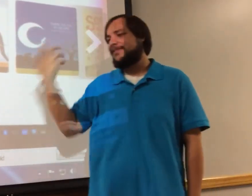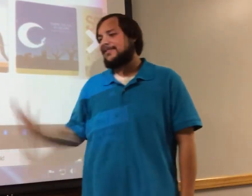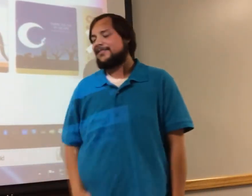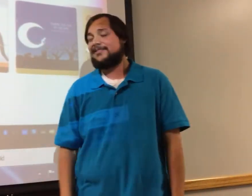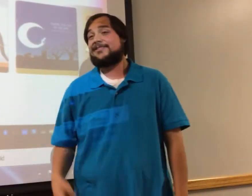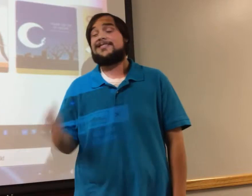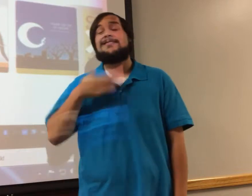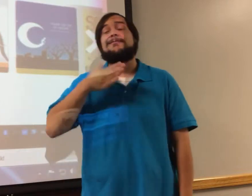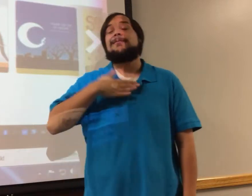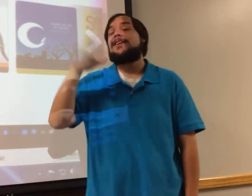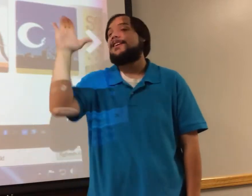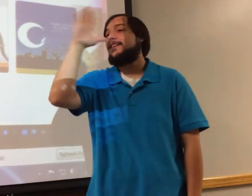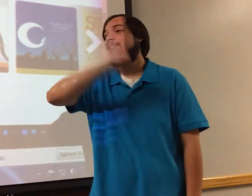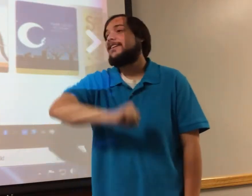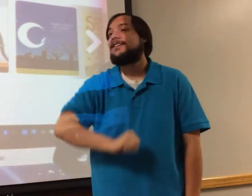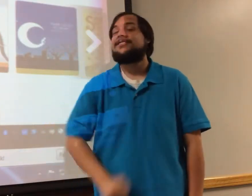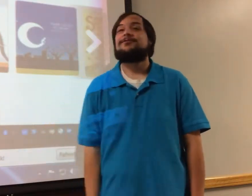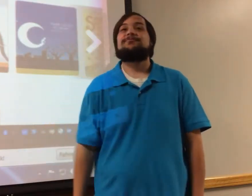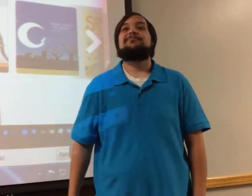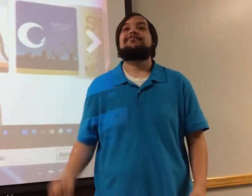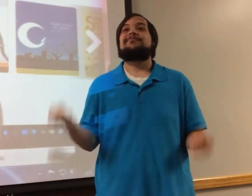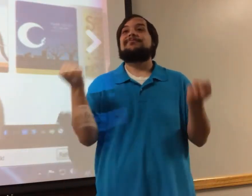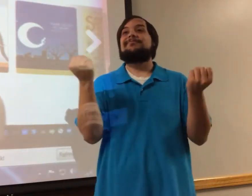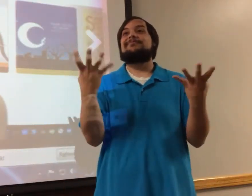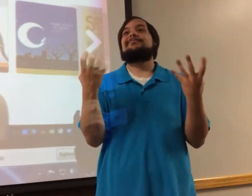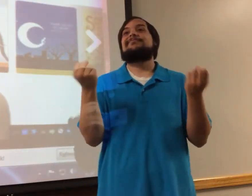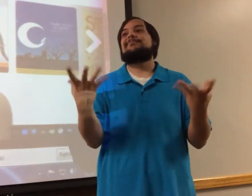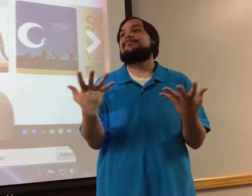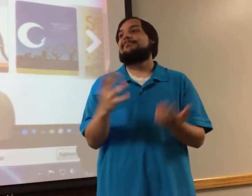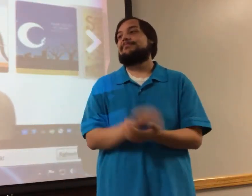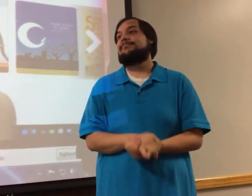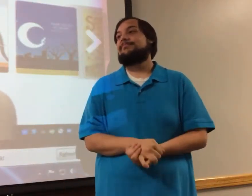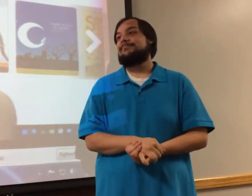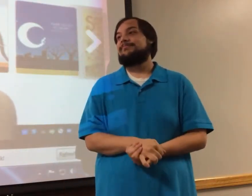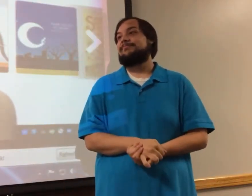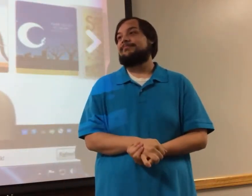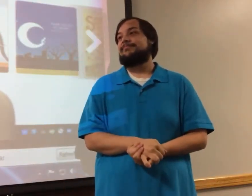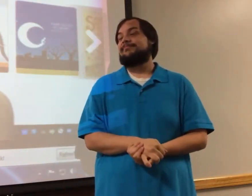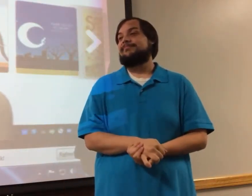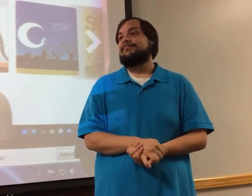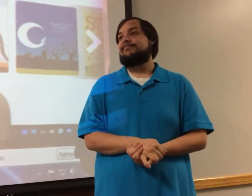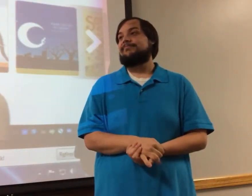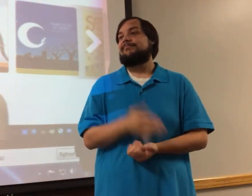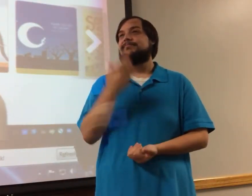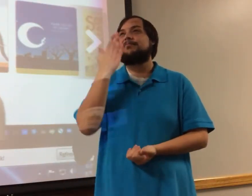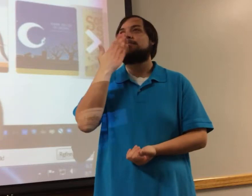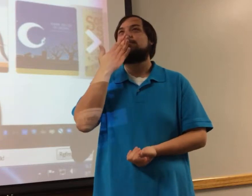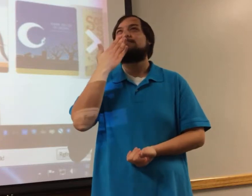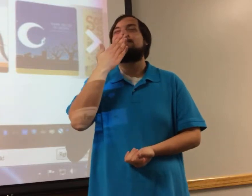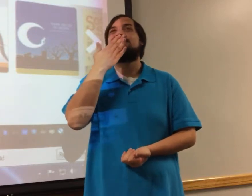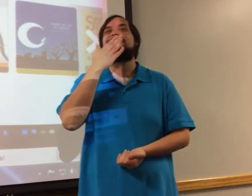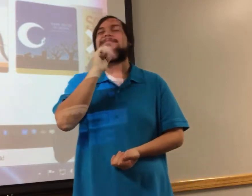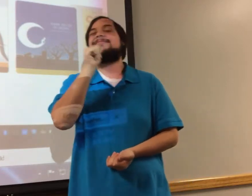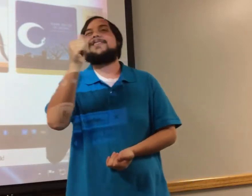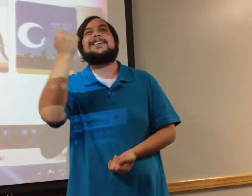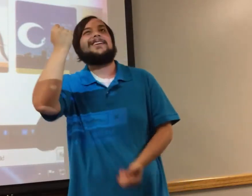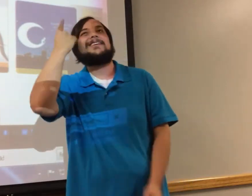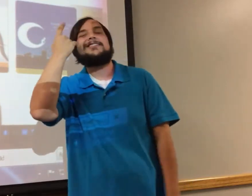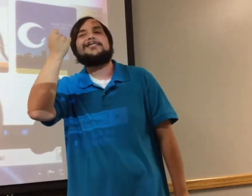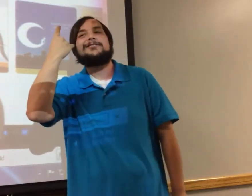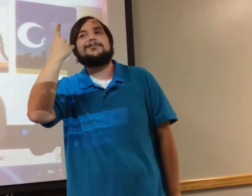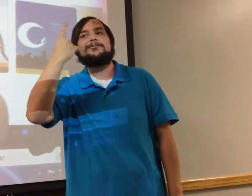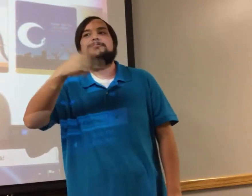this is just my guess, a lot of it is lack of understanding on the parents'